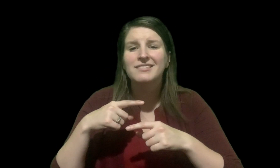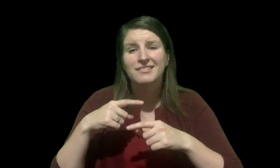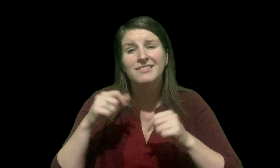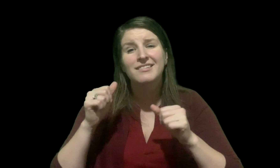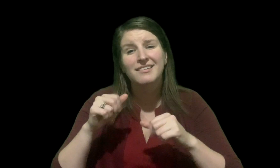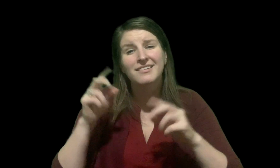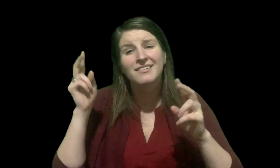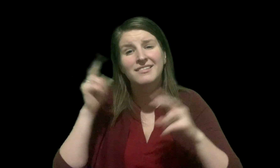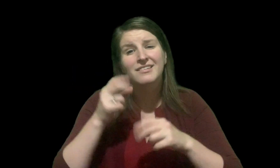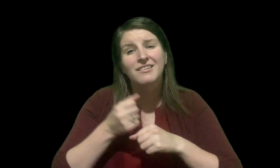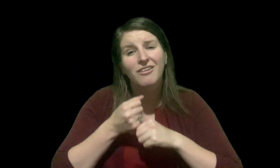other person respect.